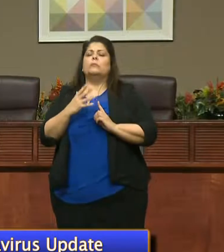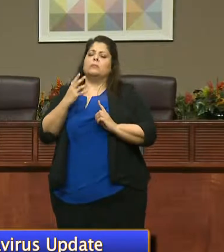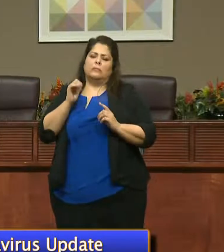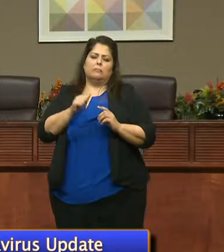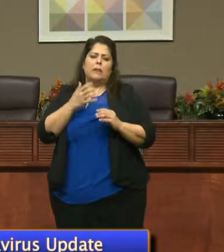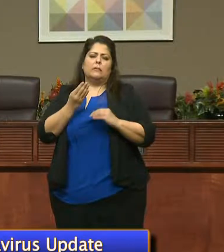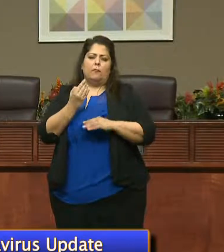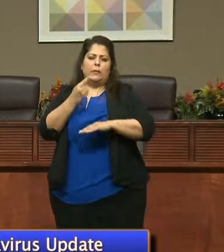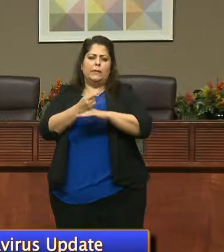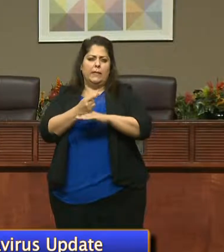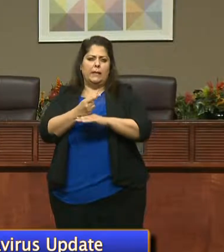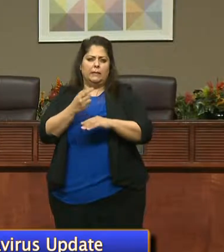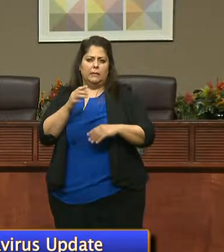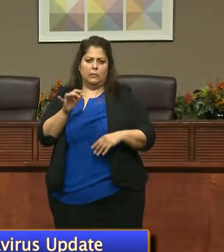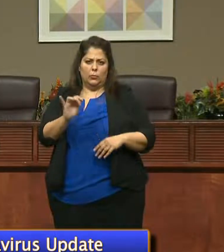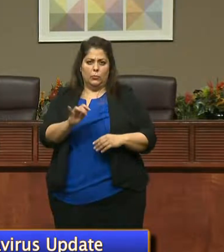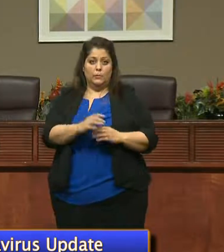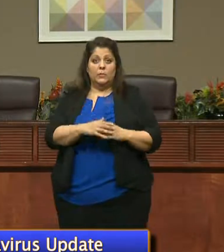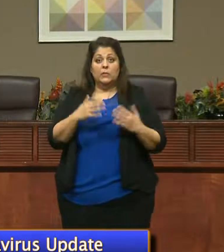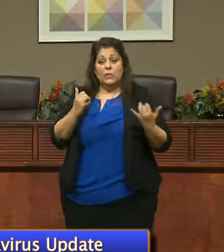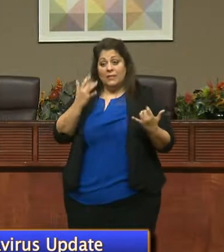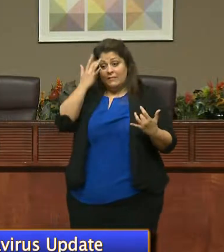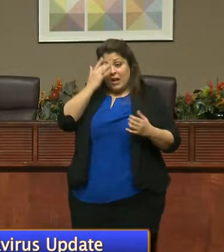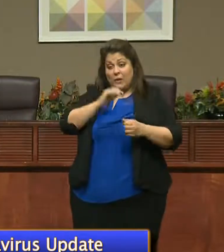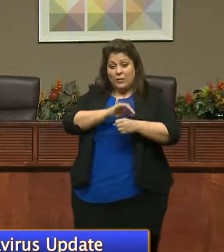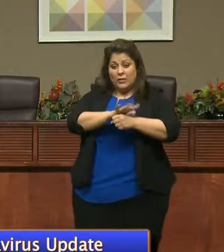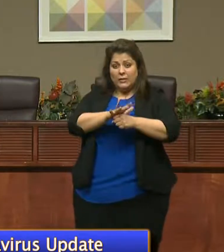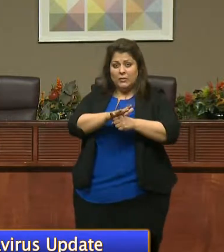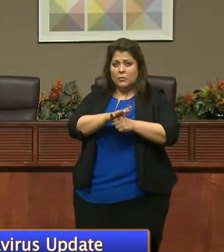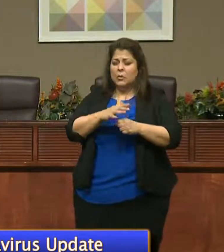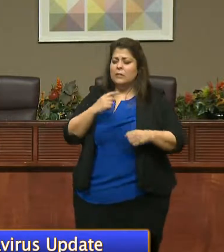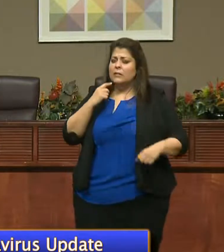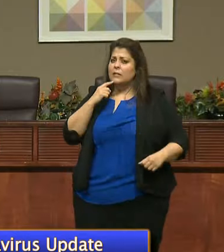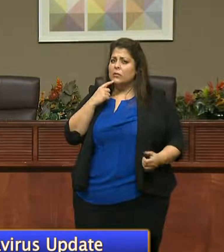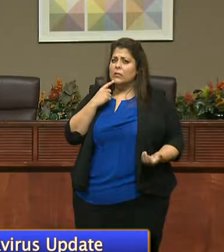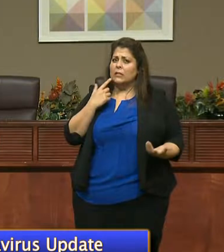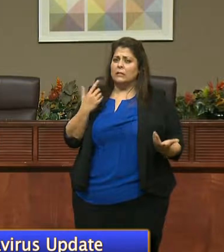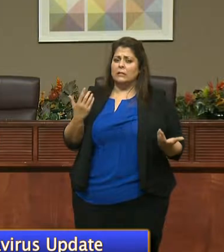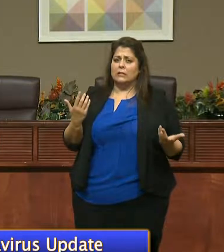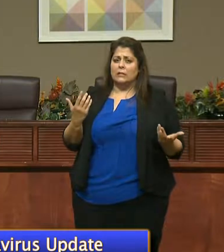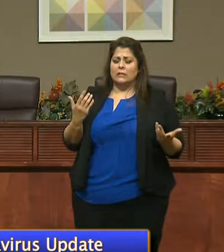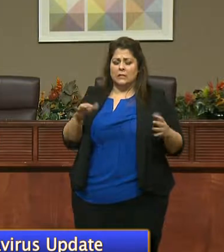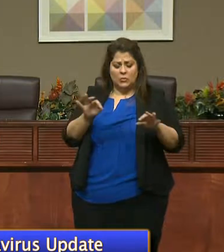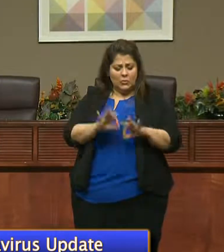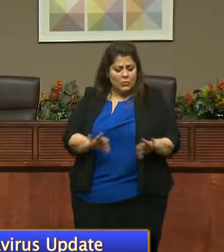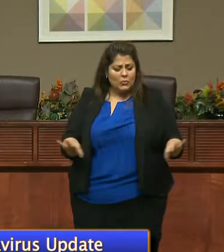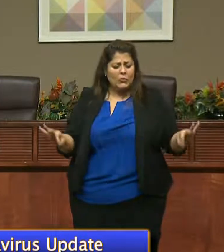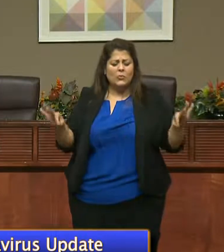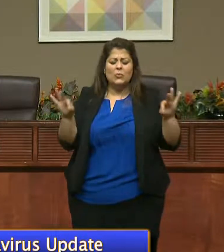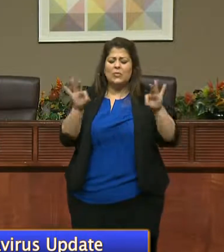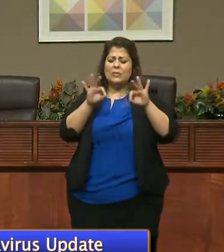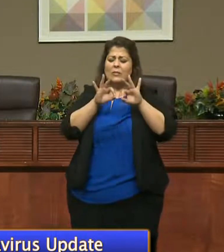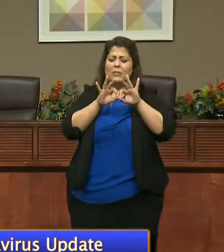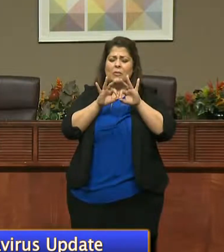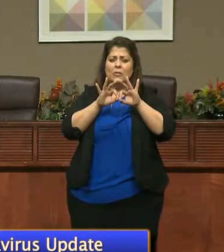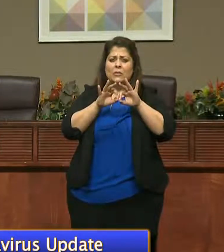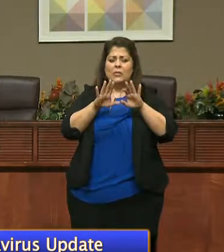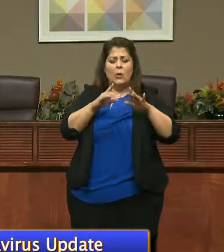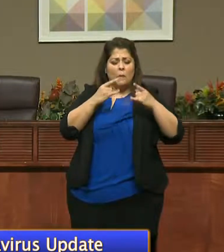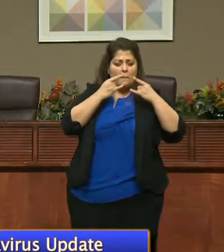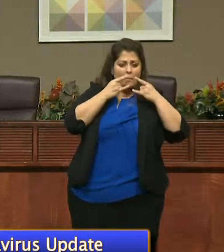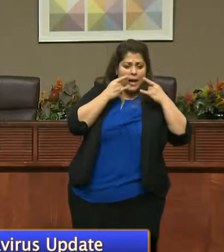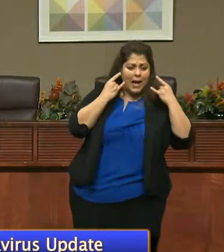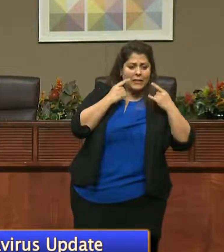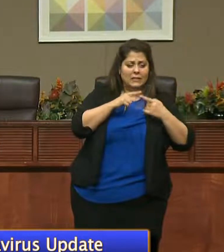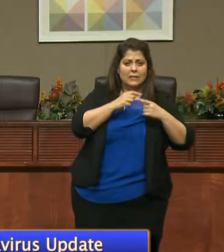this virus seriously, deeply seriously right now. And just as critical as it is to being safe and wearing your mask, it's